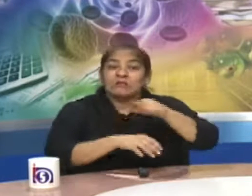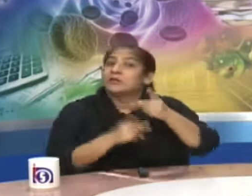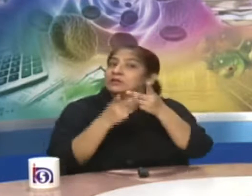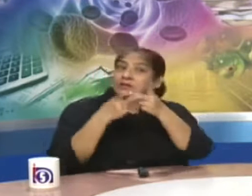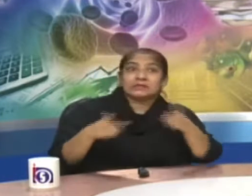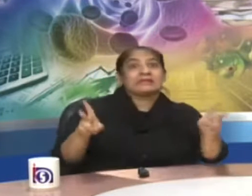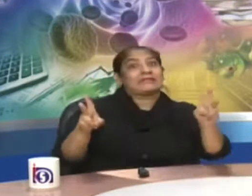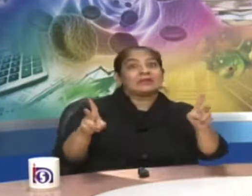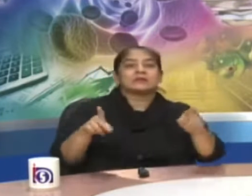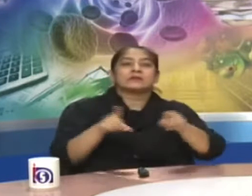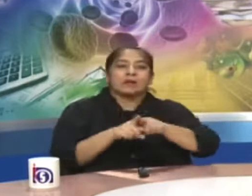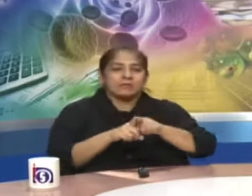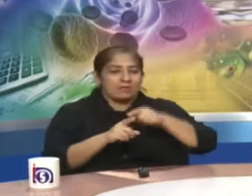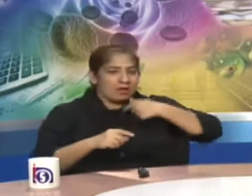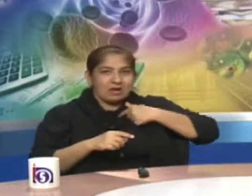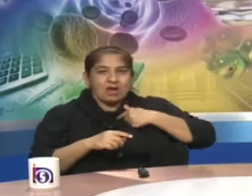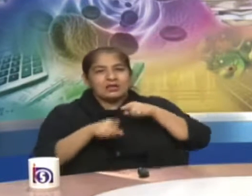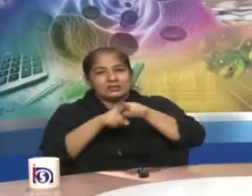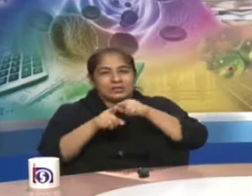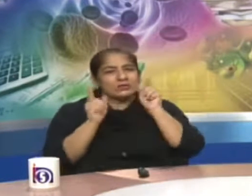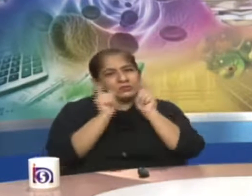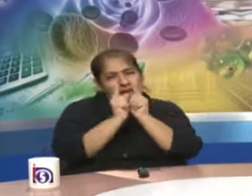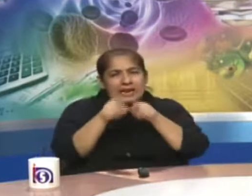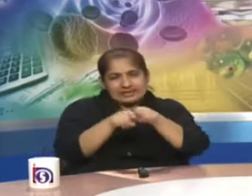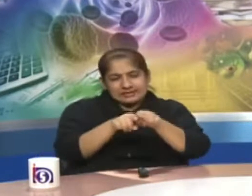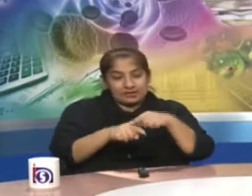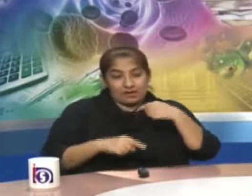The depository services are different.